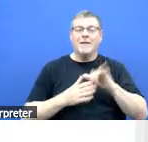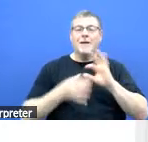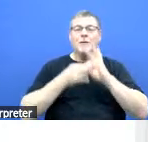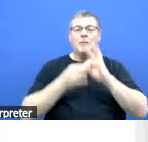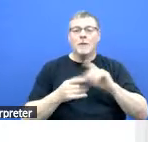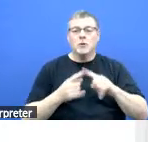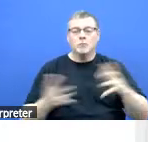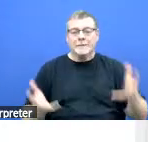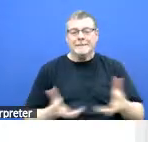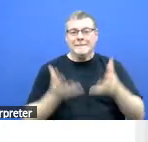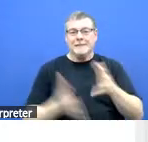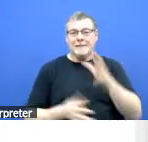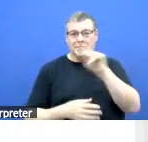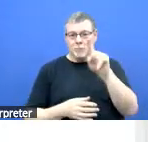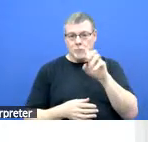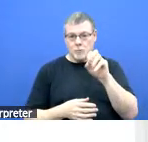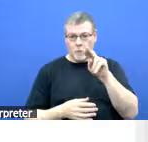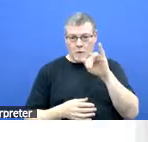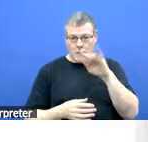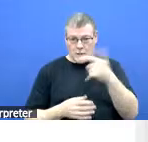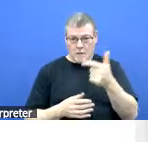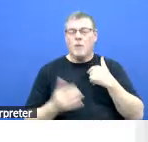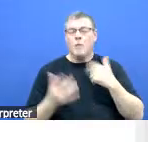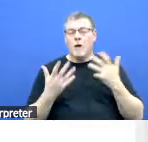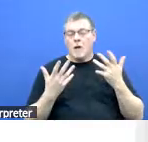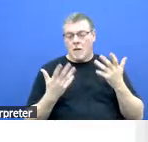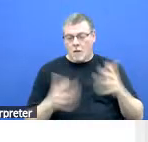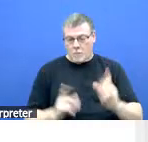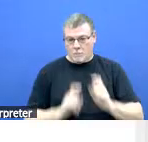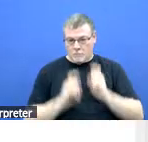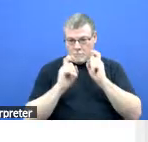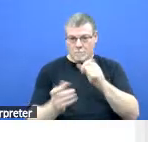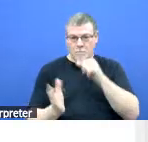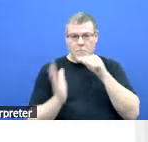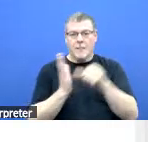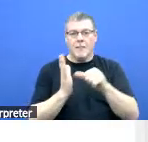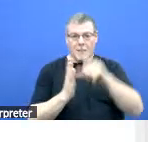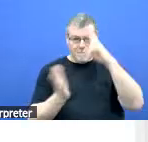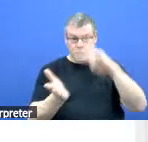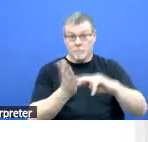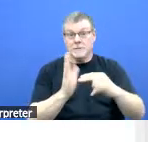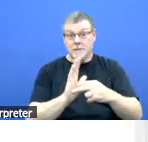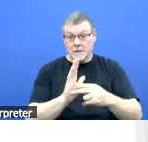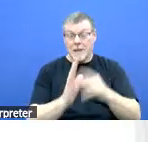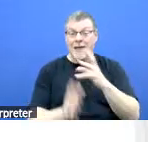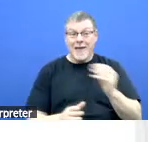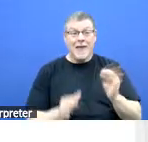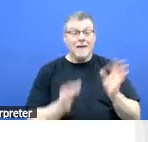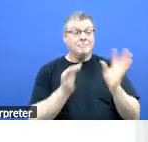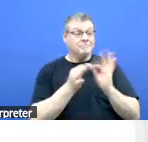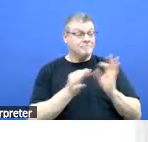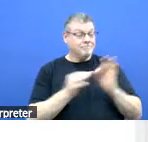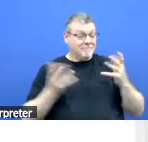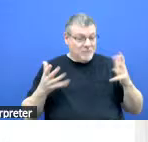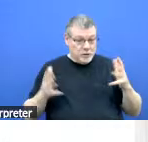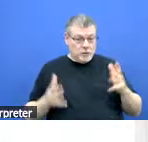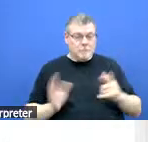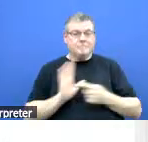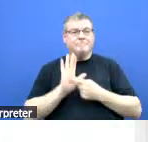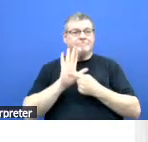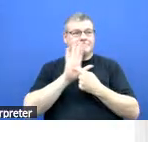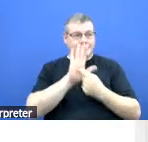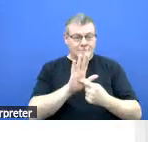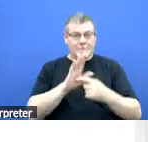incentive zoning. And we provided that in our letter of intent also. And as I've mentioned previously, we did provide an exhibit